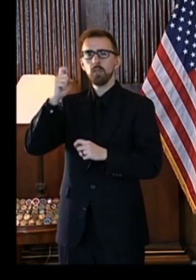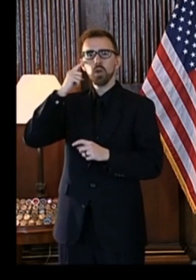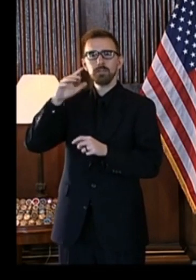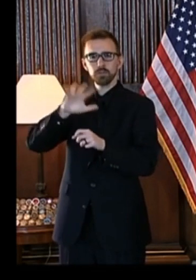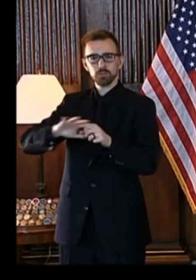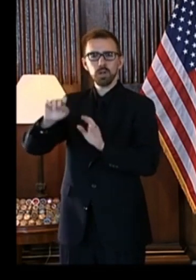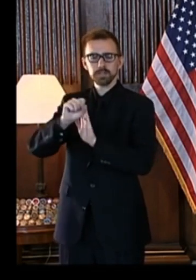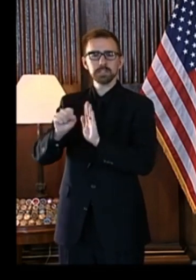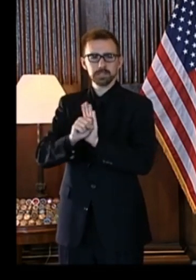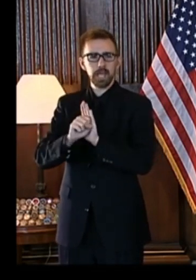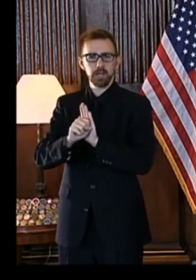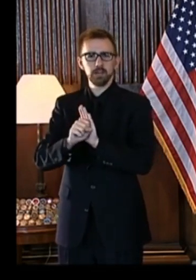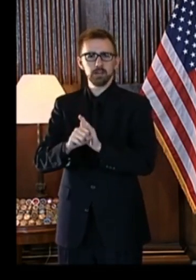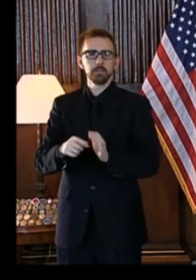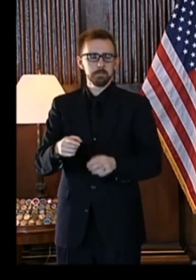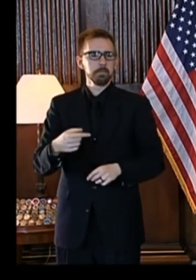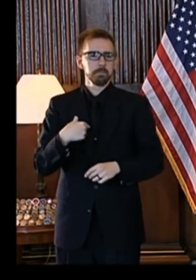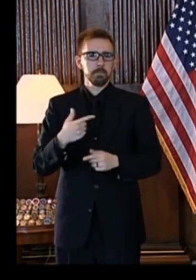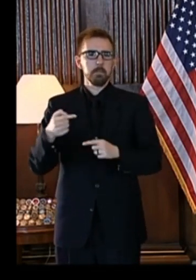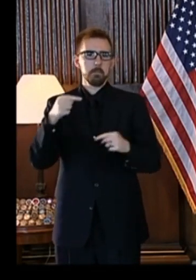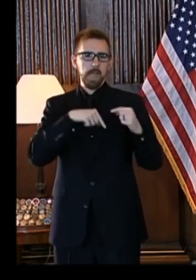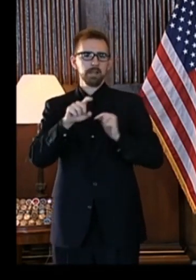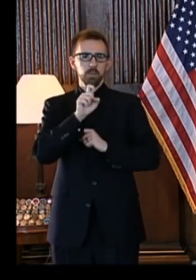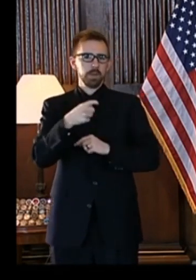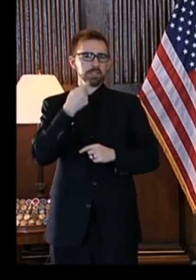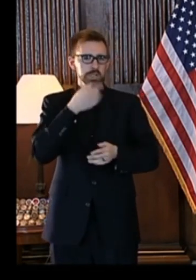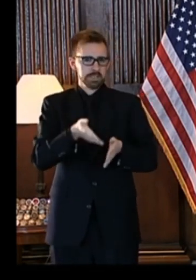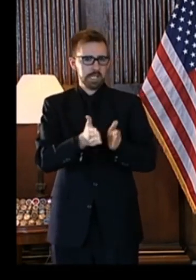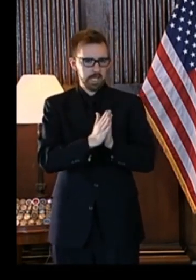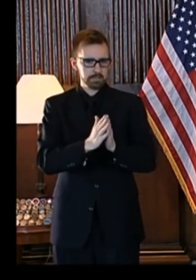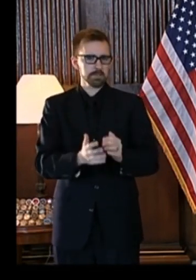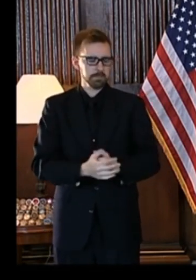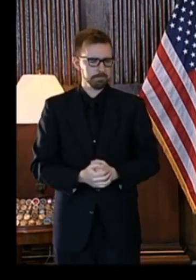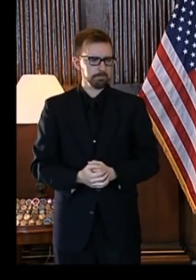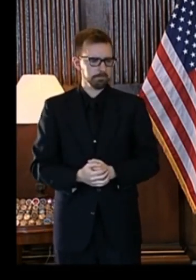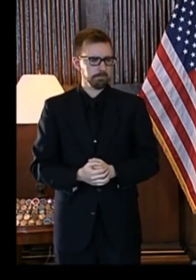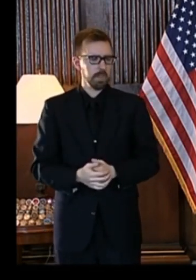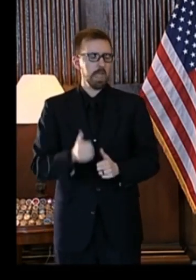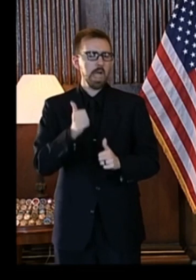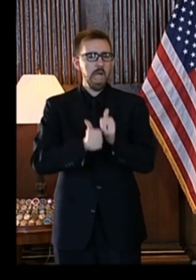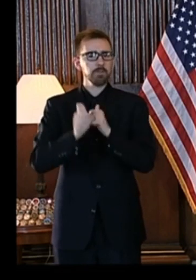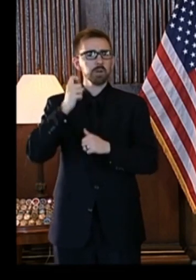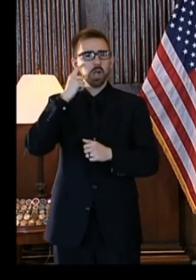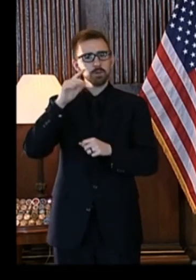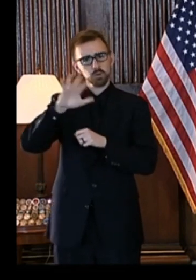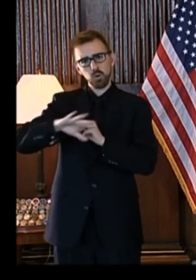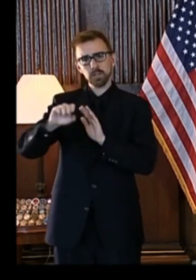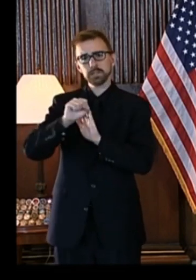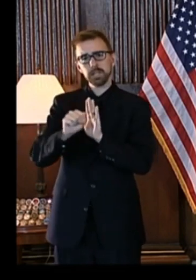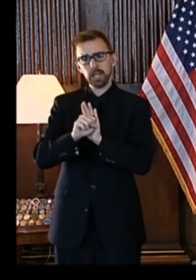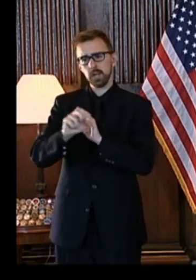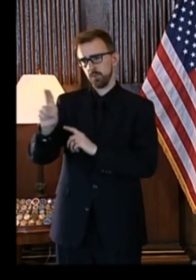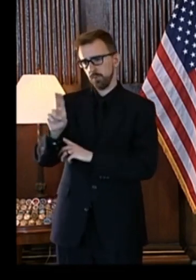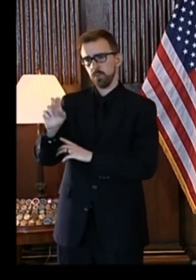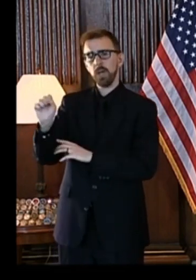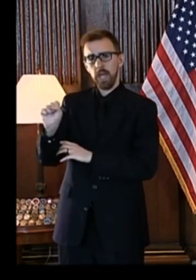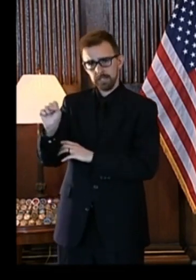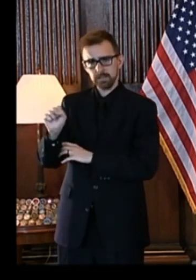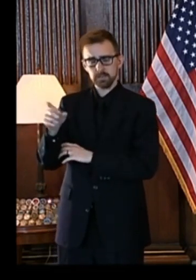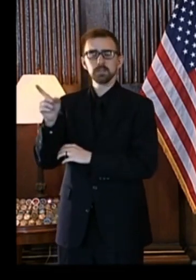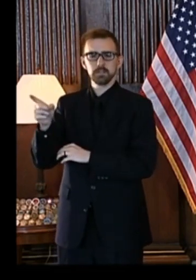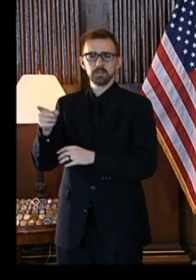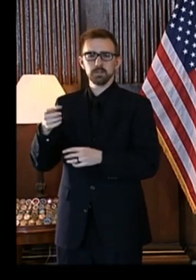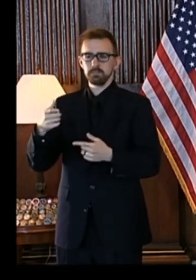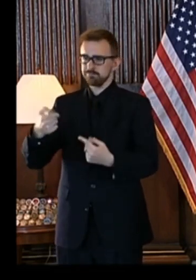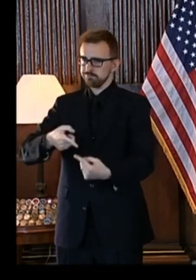state of Missouri. And going back to the question that was just asked, every governor in the United States is struggling to get this